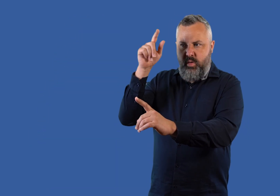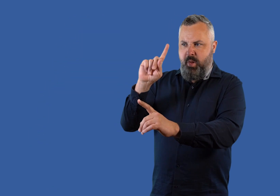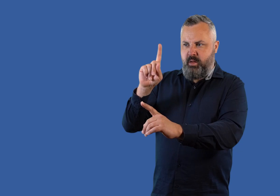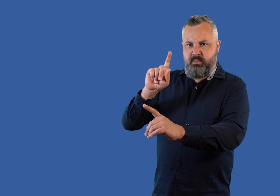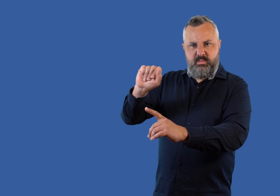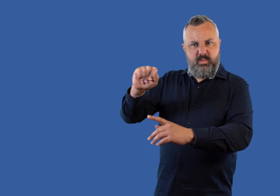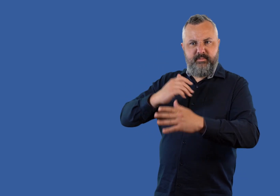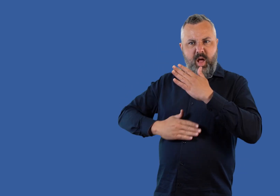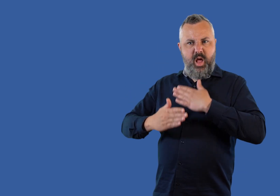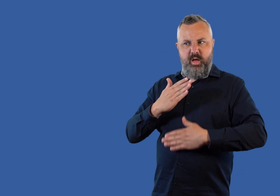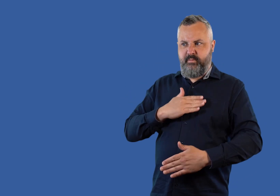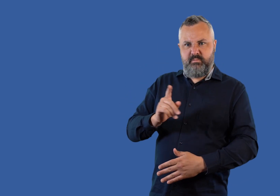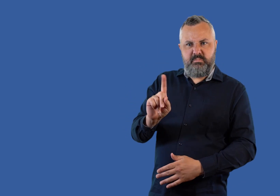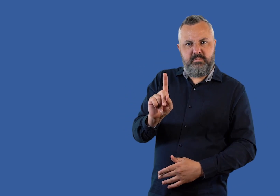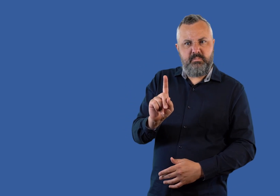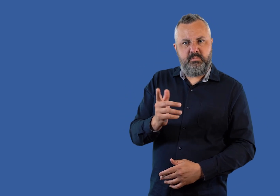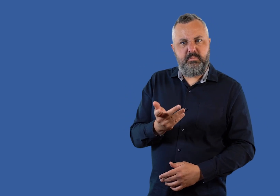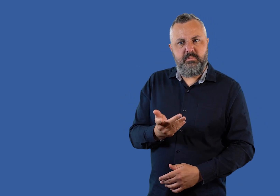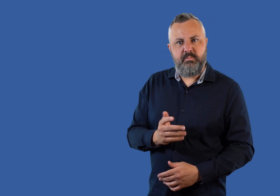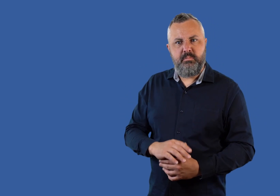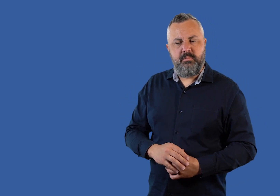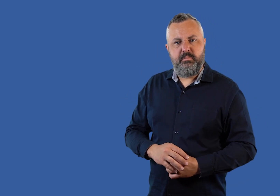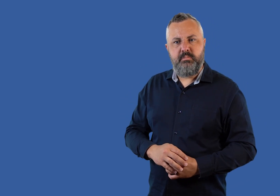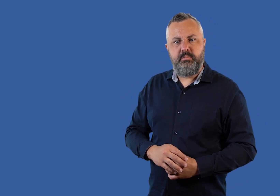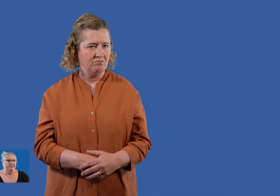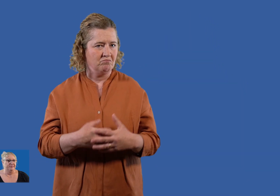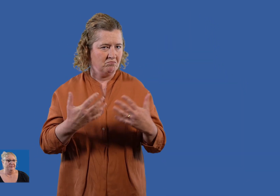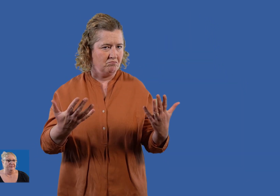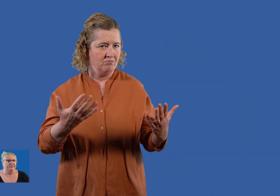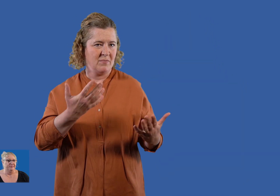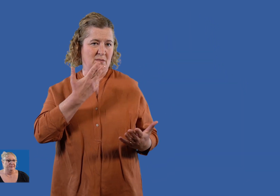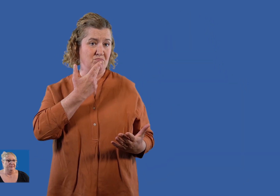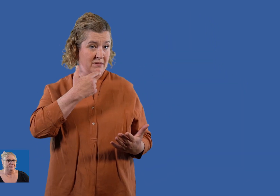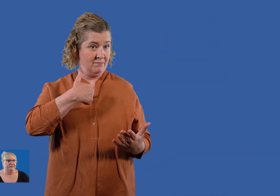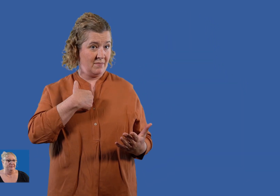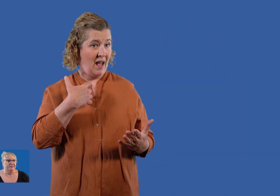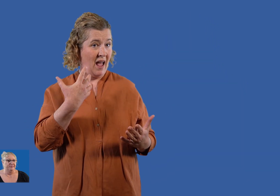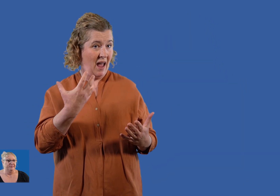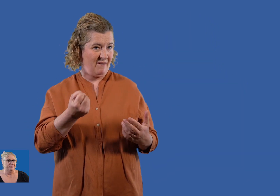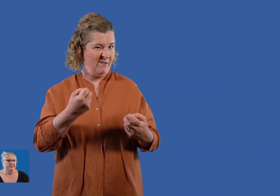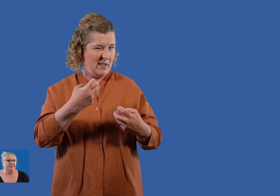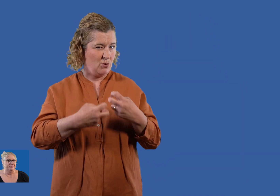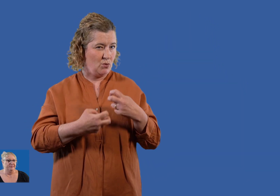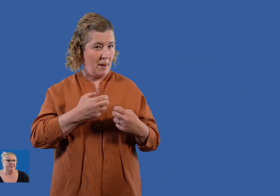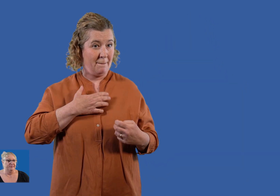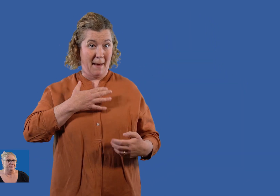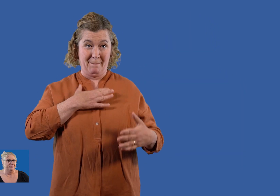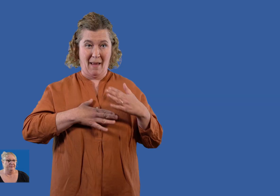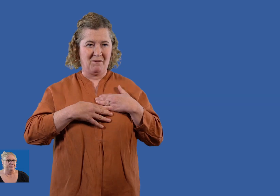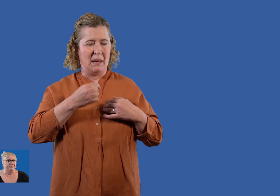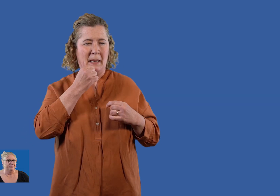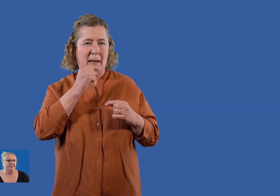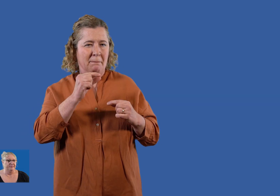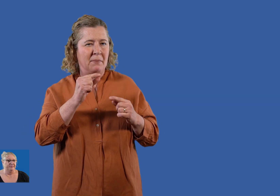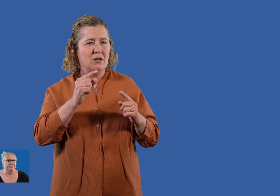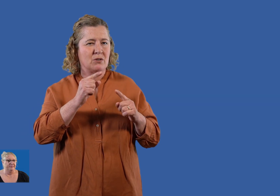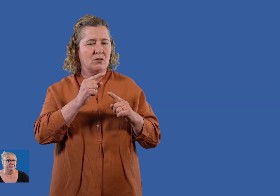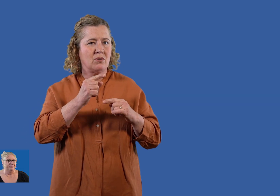experience? How would they behave? The changes in behaviour are subtle at first, but then the changes in